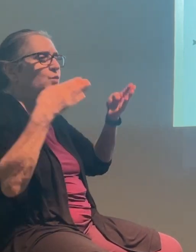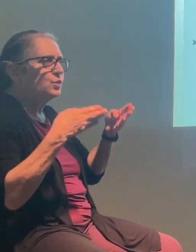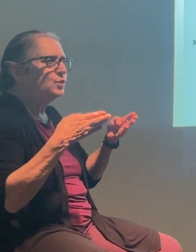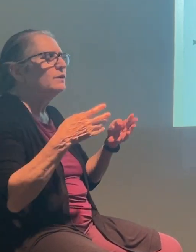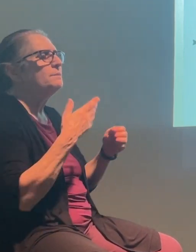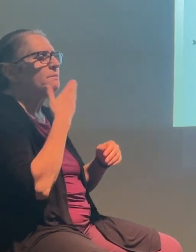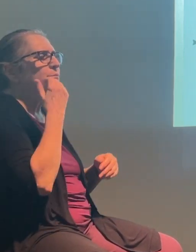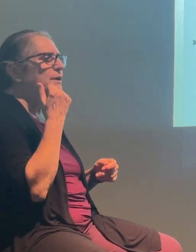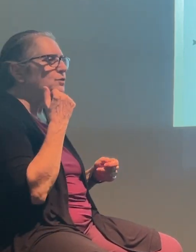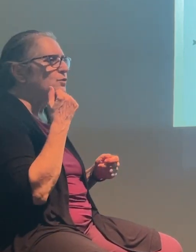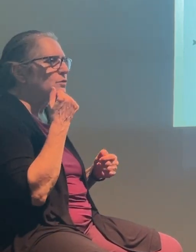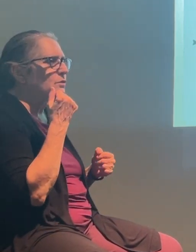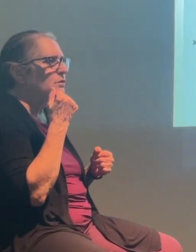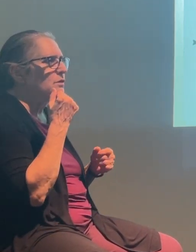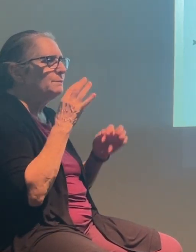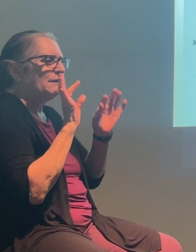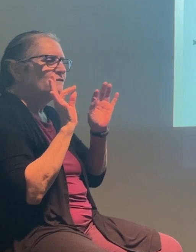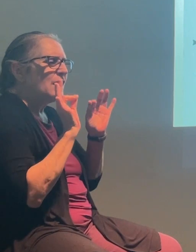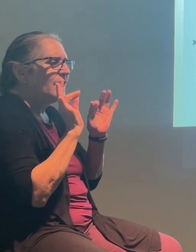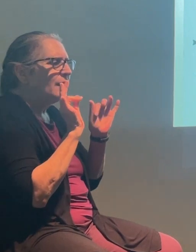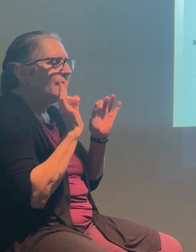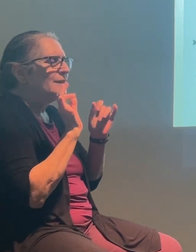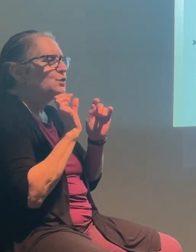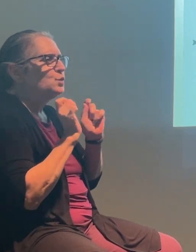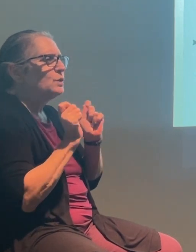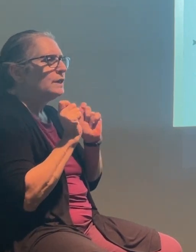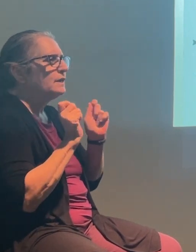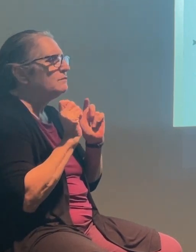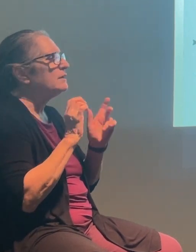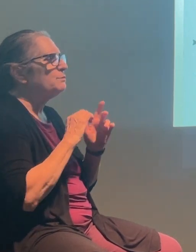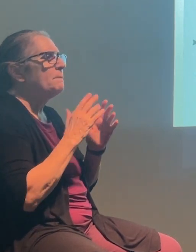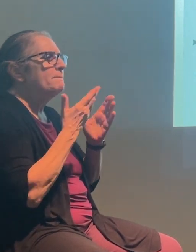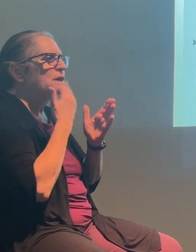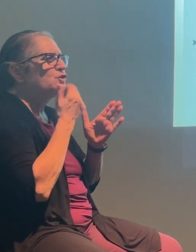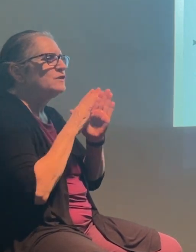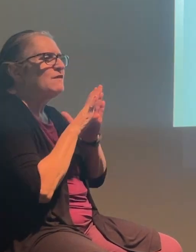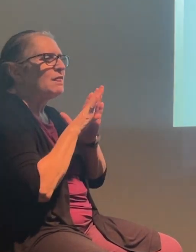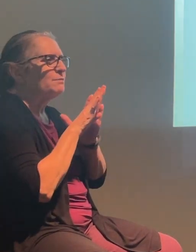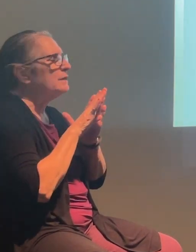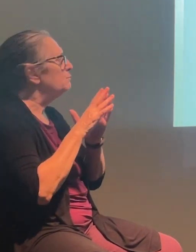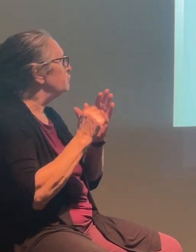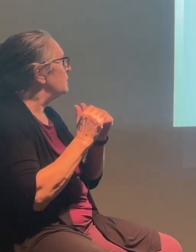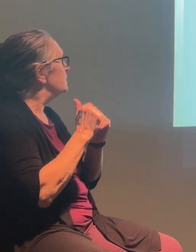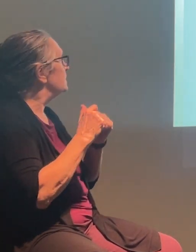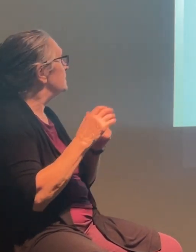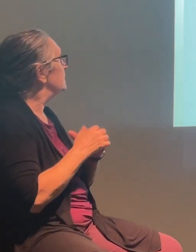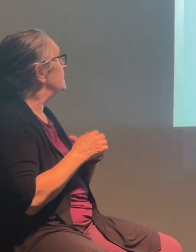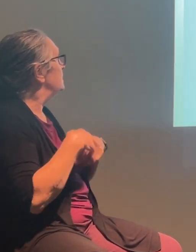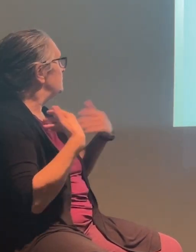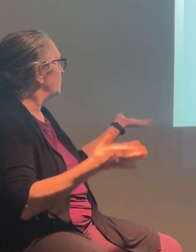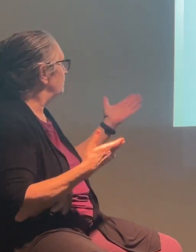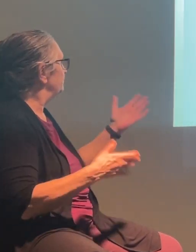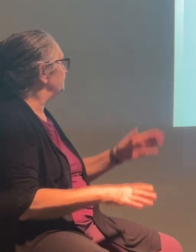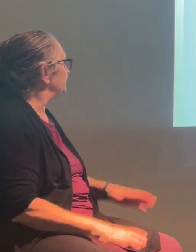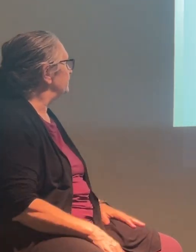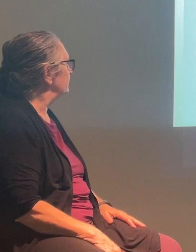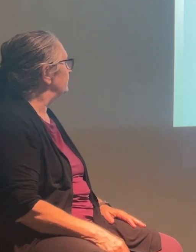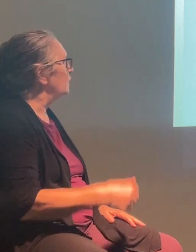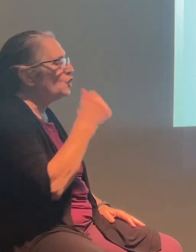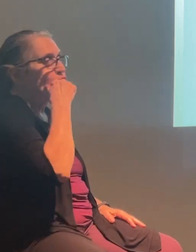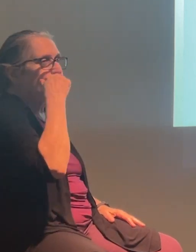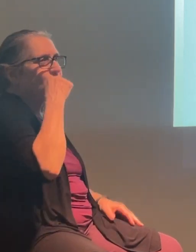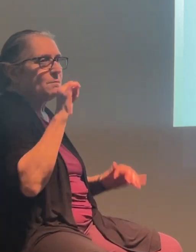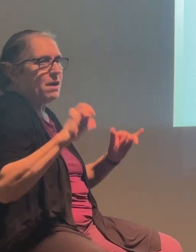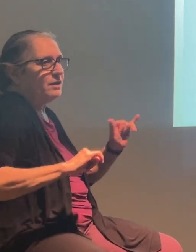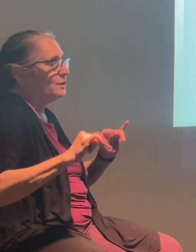better development process and so forth. So it's very, very advanced. So here we go. We're going to go faster. So some of the Hollywood girls.